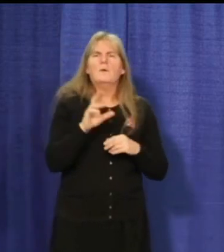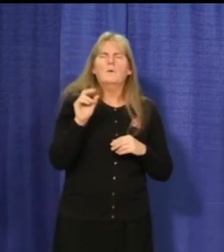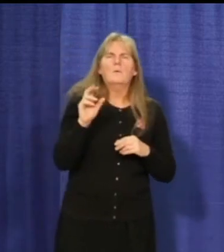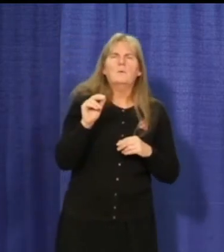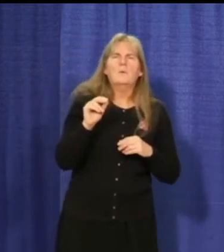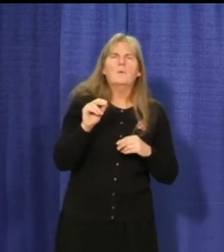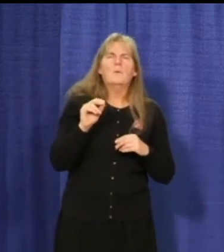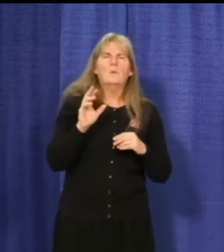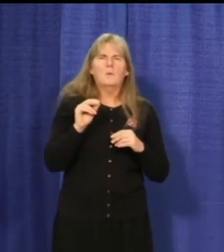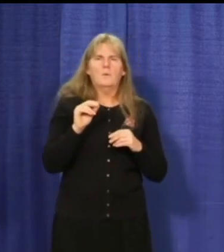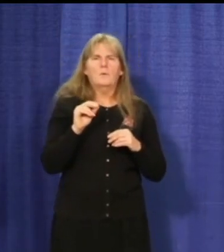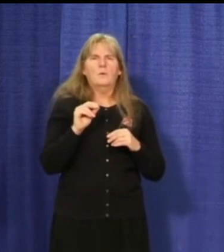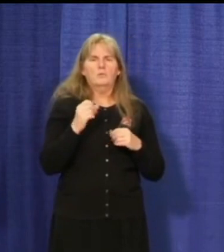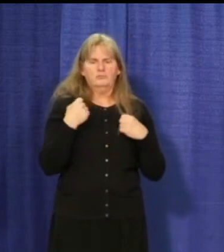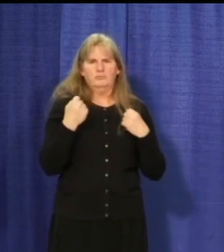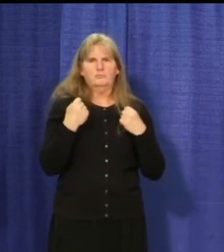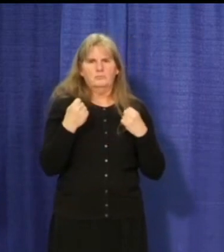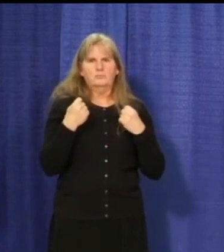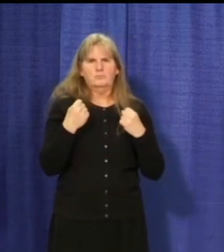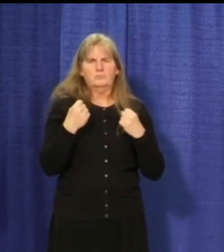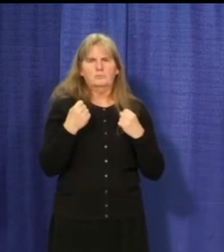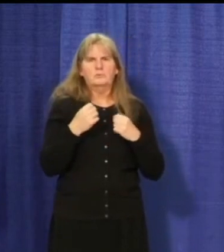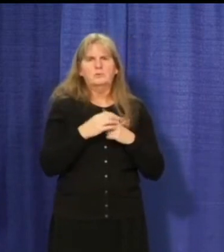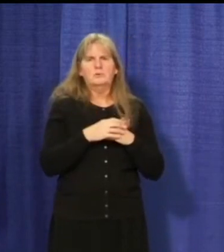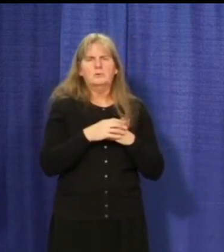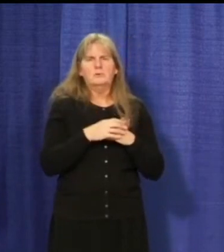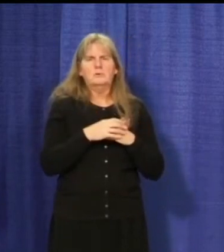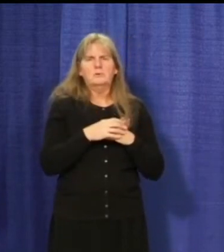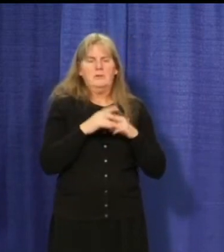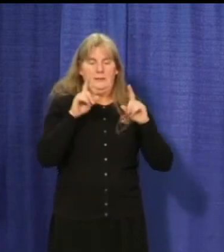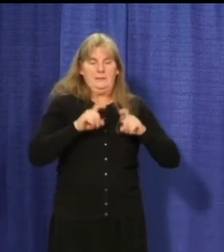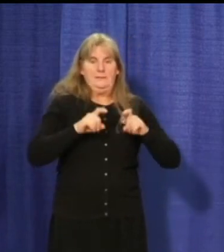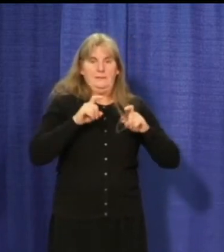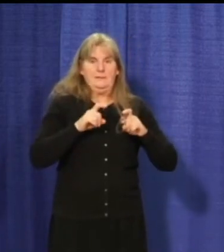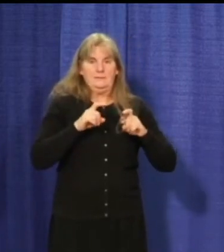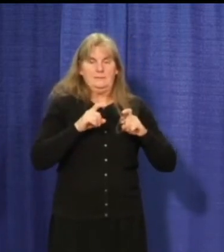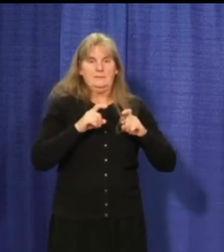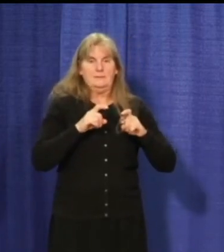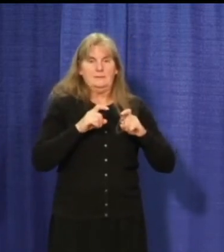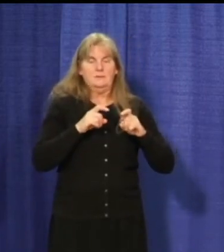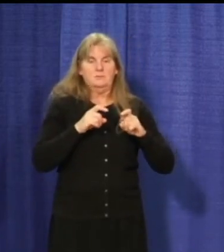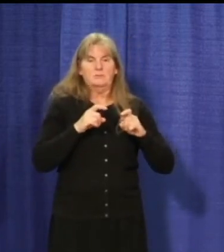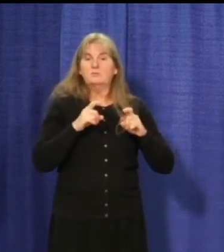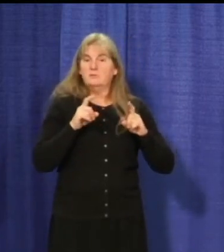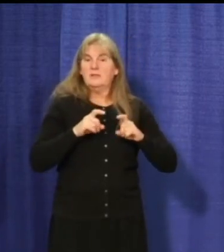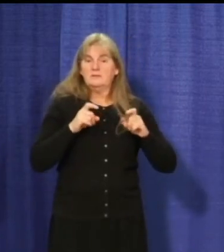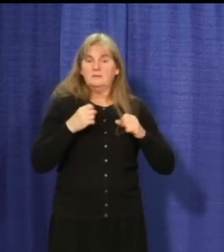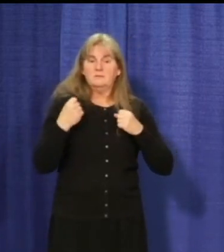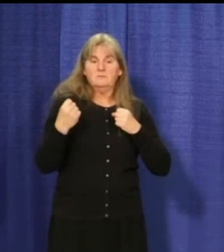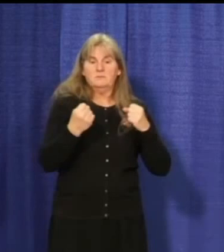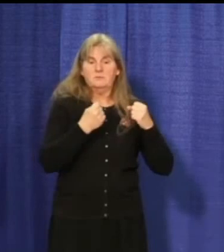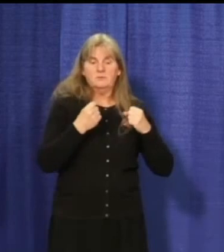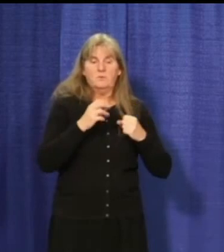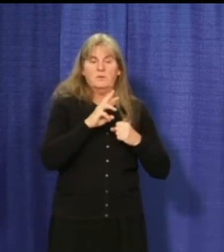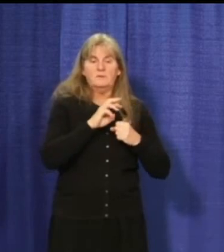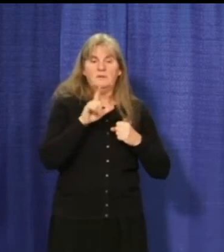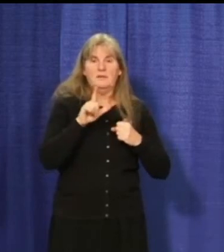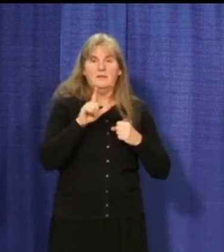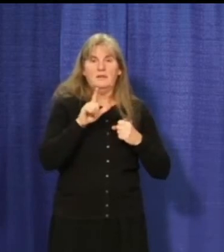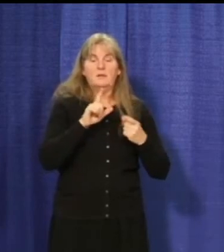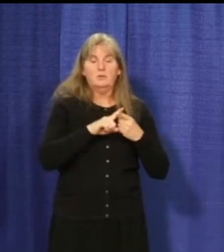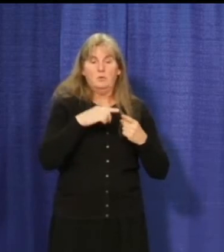No, actually it's been by road. The testing with drivers has been from Watson Lake by road